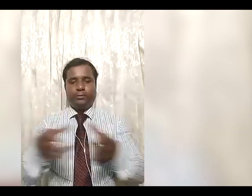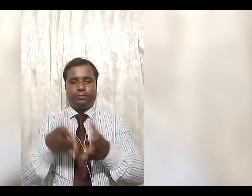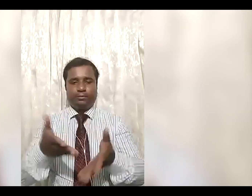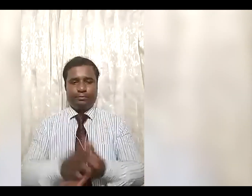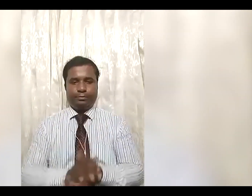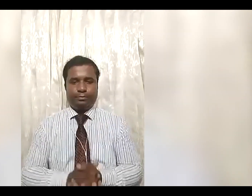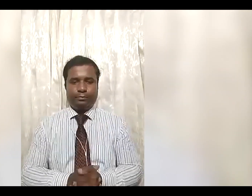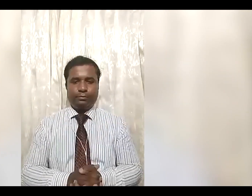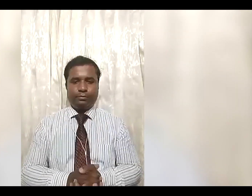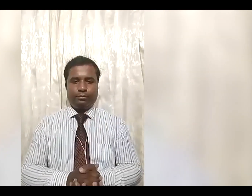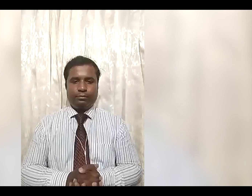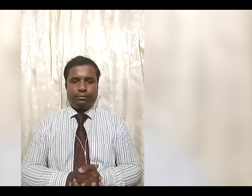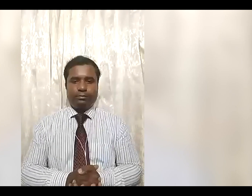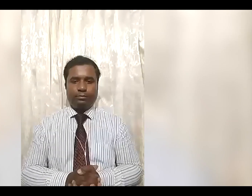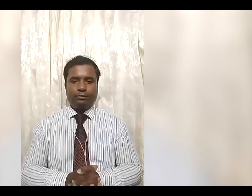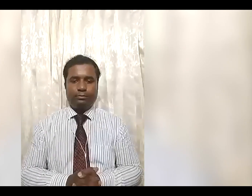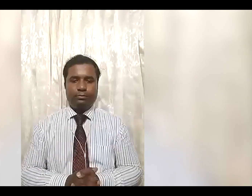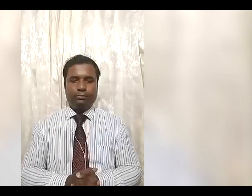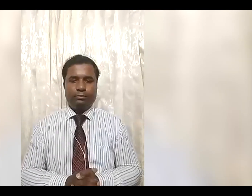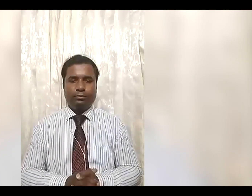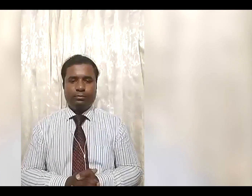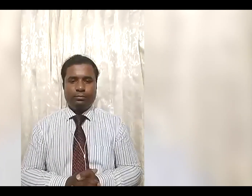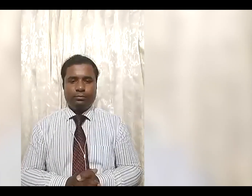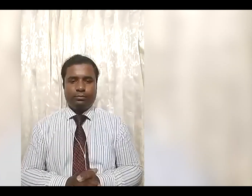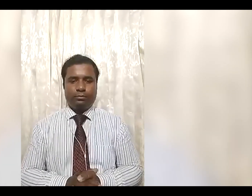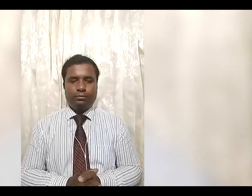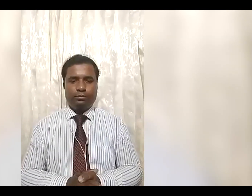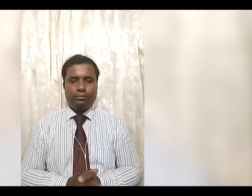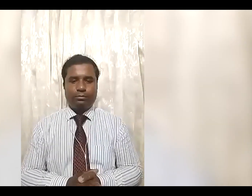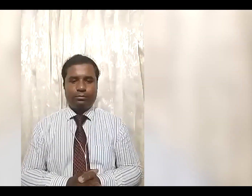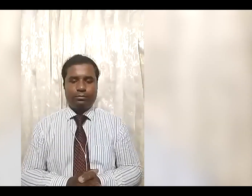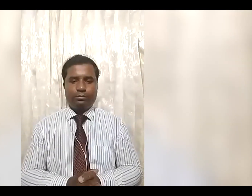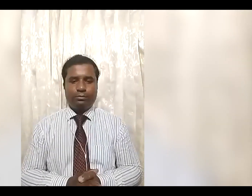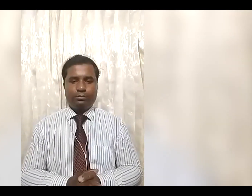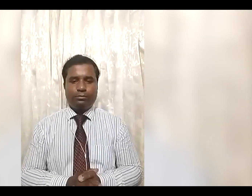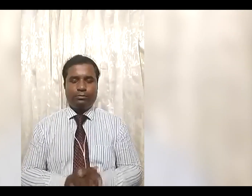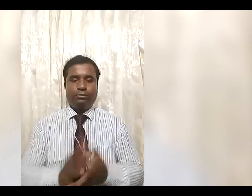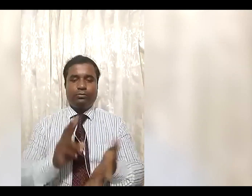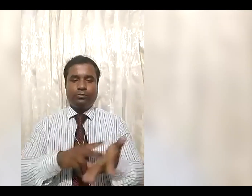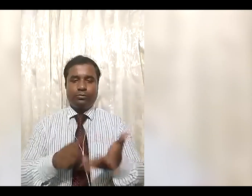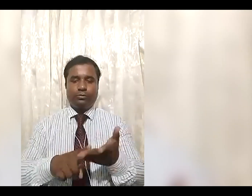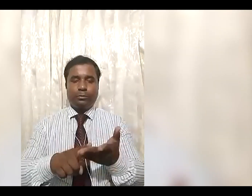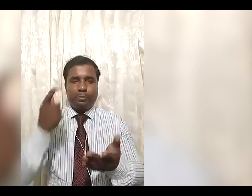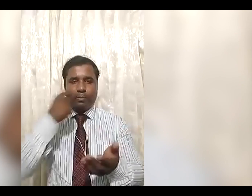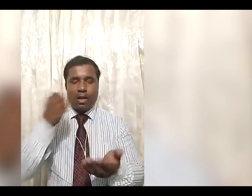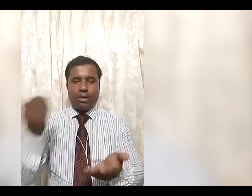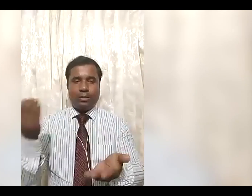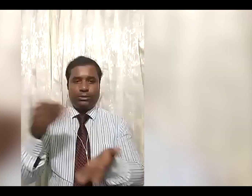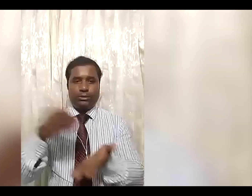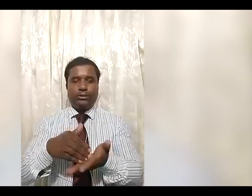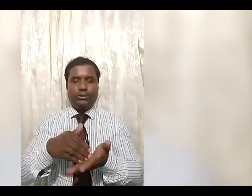that the collective we are interested in participating fully and